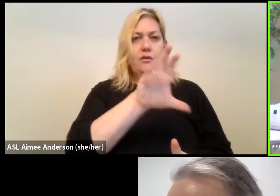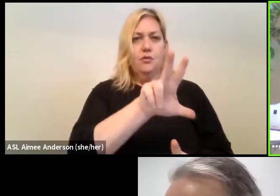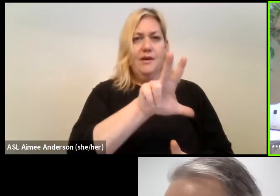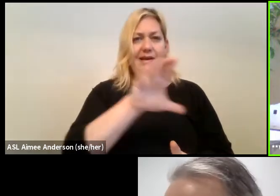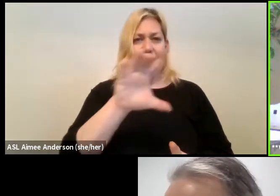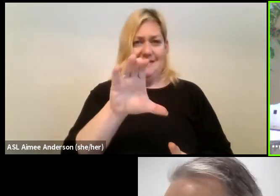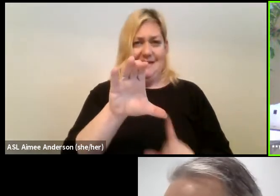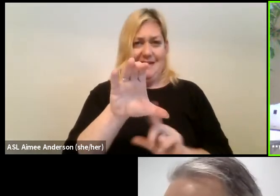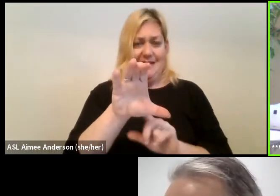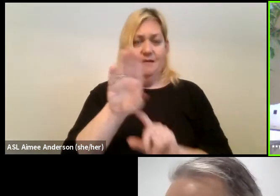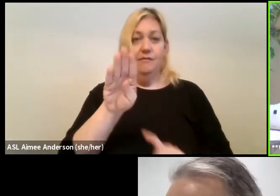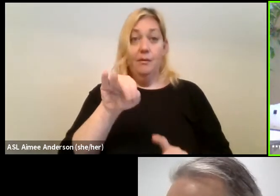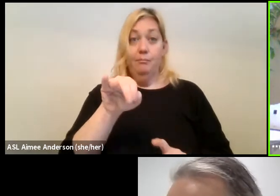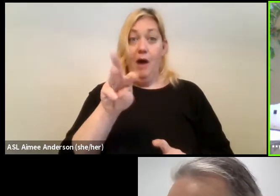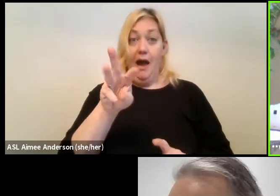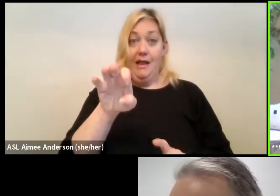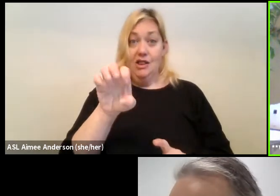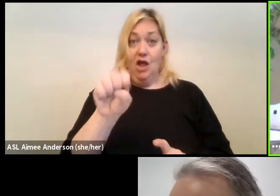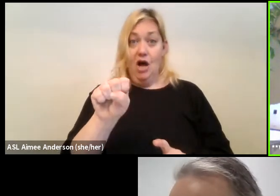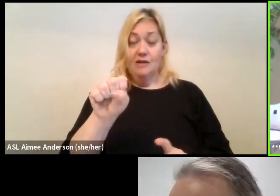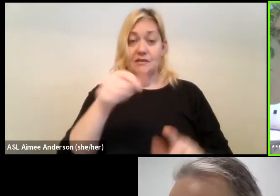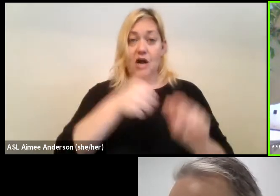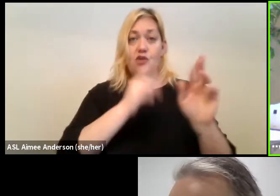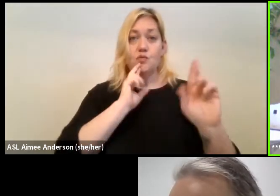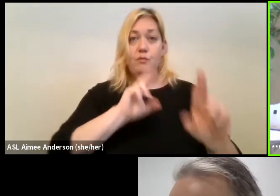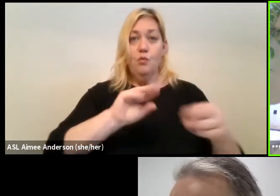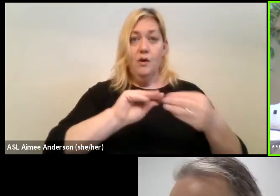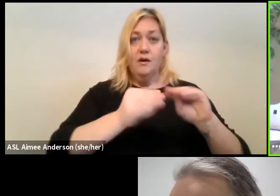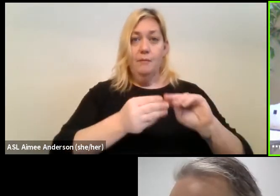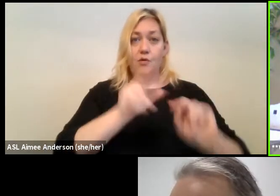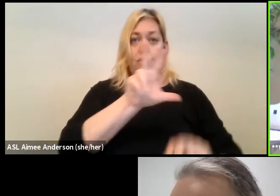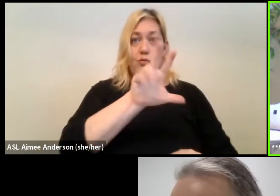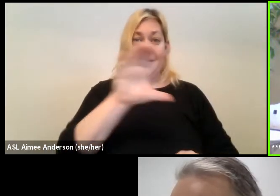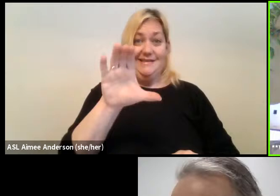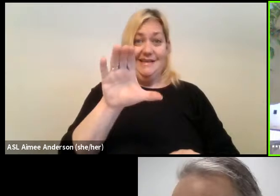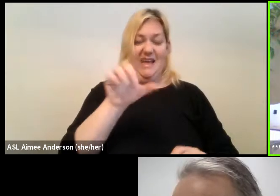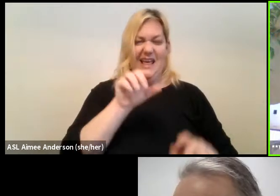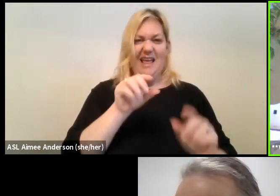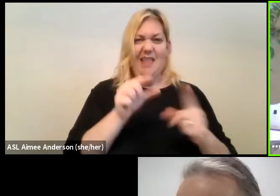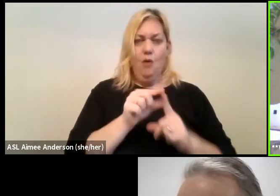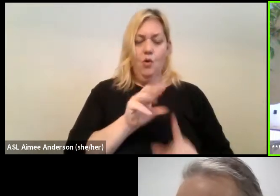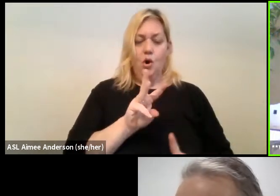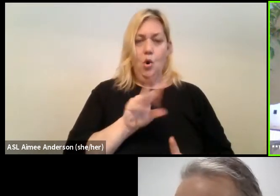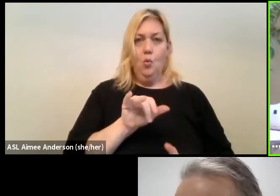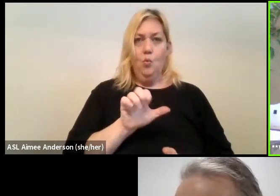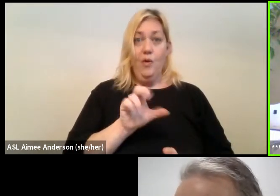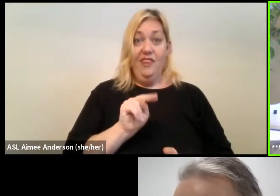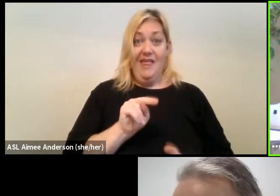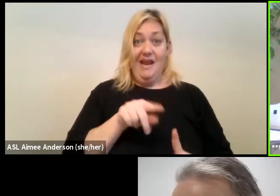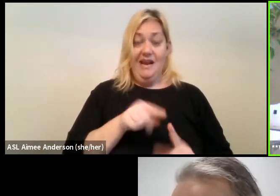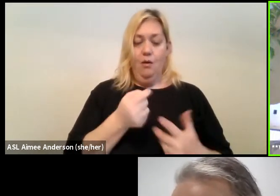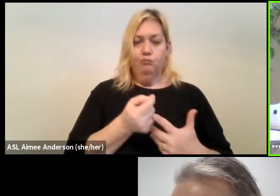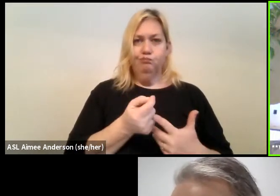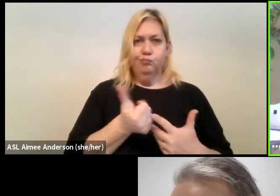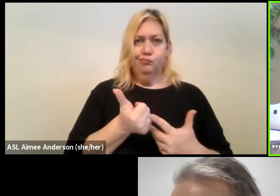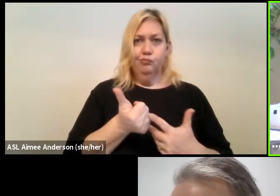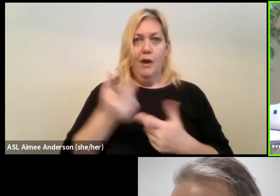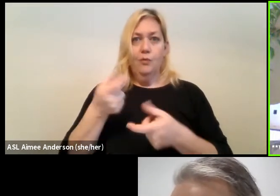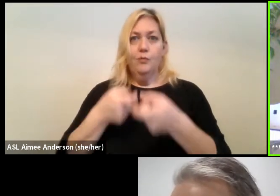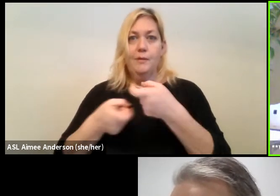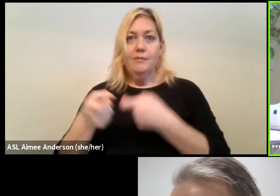of the bylaw. So on your report, item 3C, if we can strike the word within and replace with no less than.